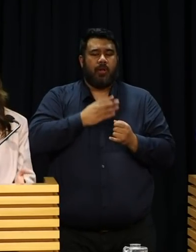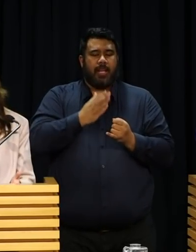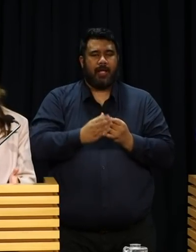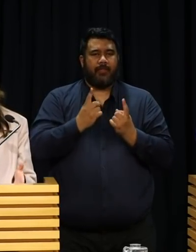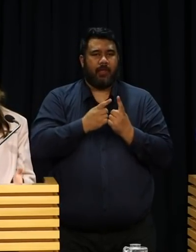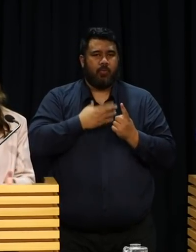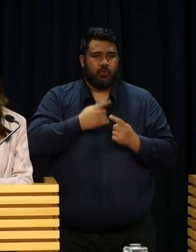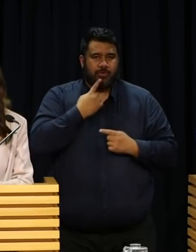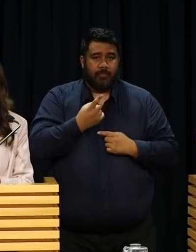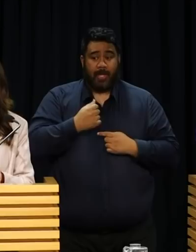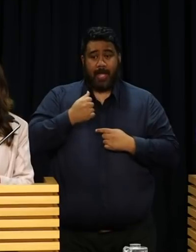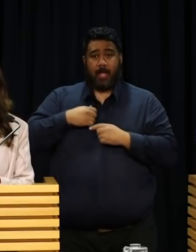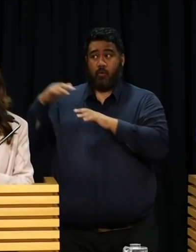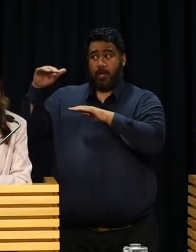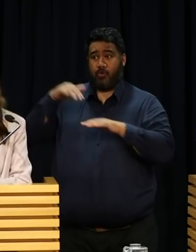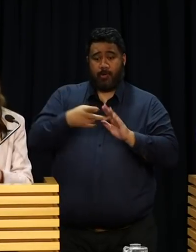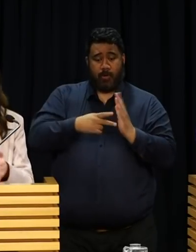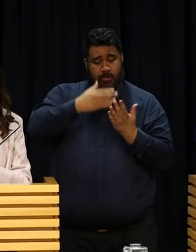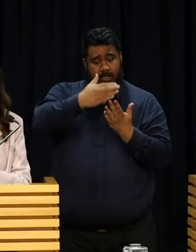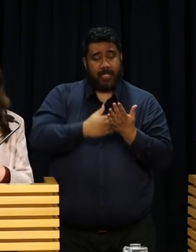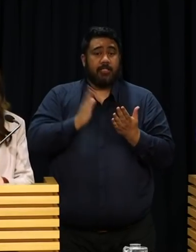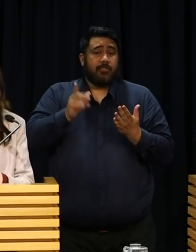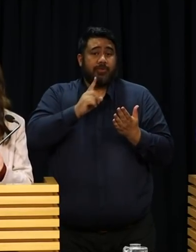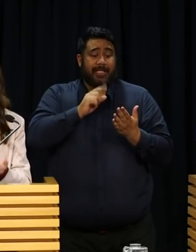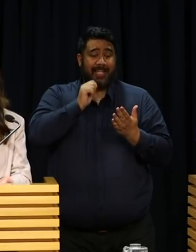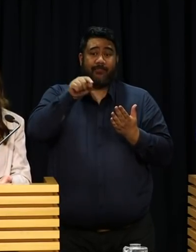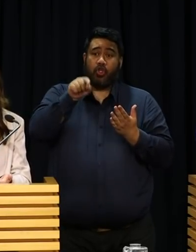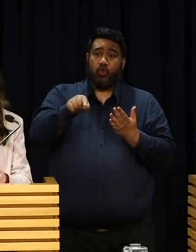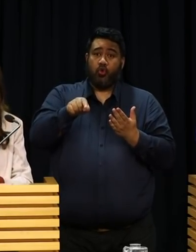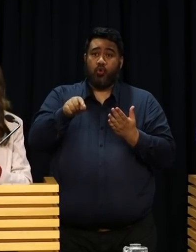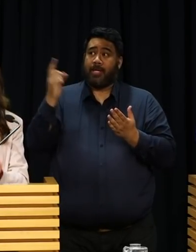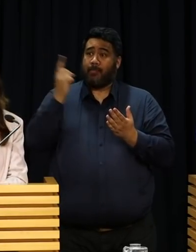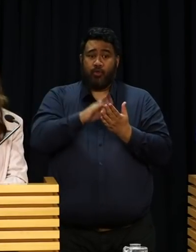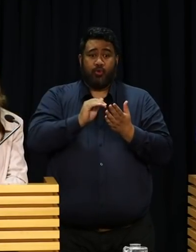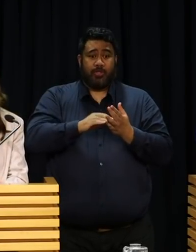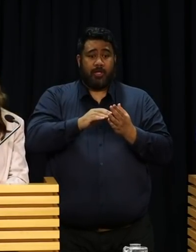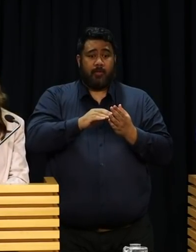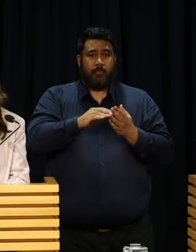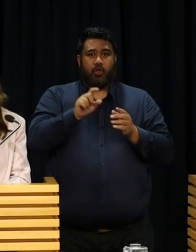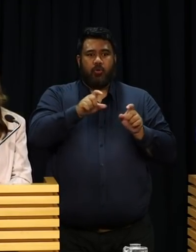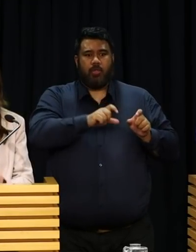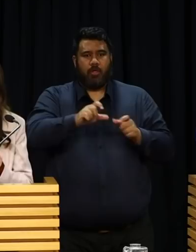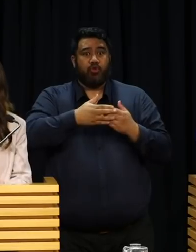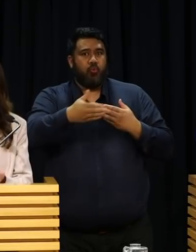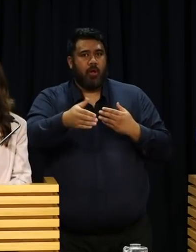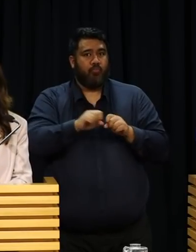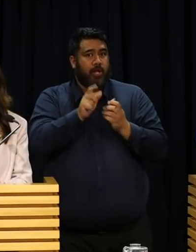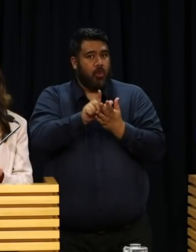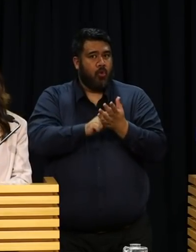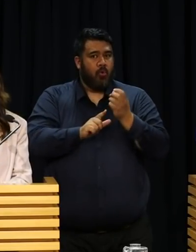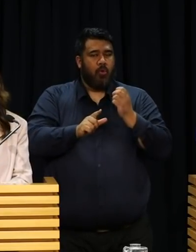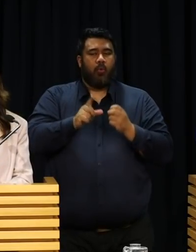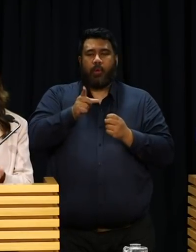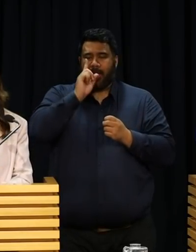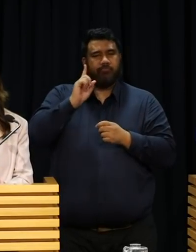have immigration policy that means that if you're an overstayer, if you're breaching the law, that there will be consequence for that. But there are ways